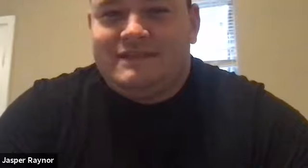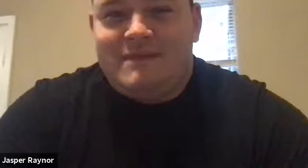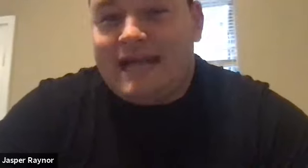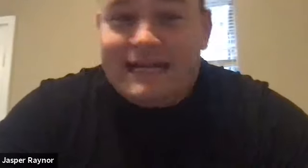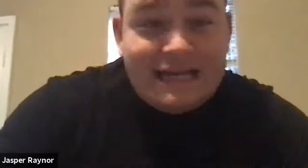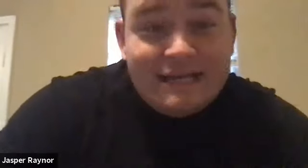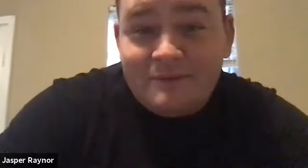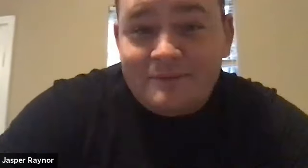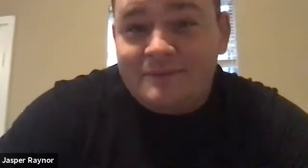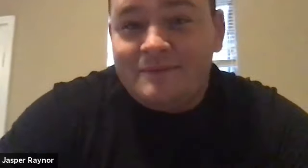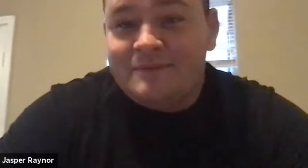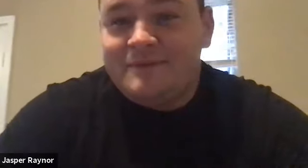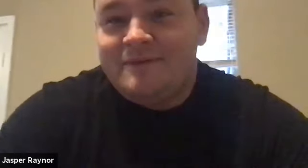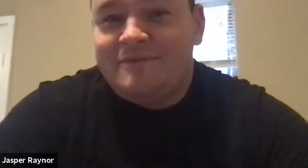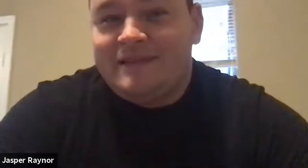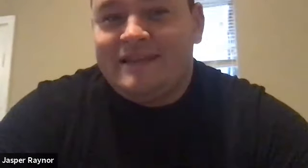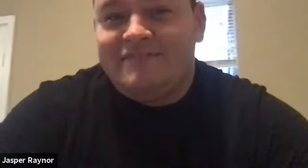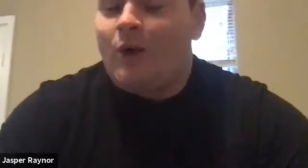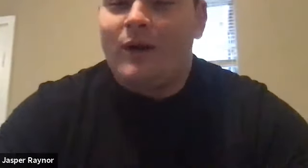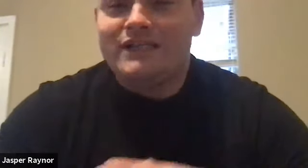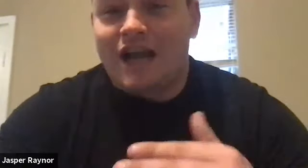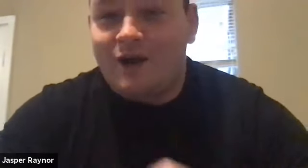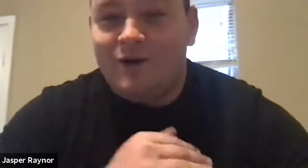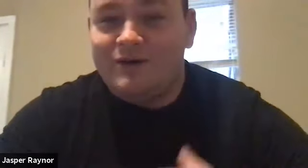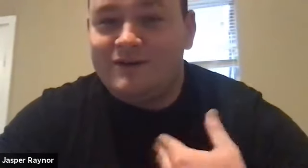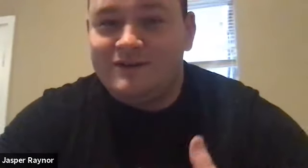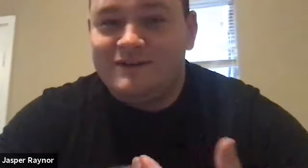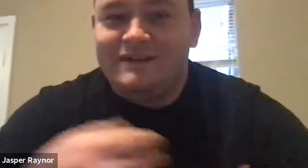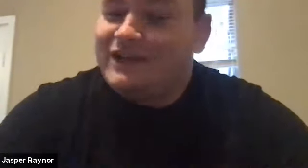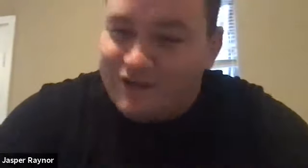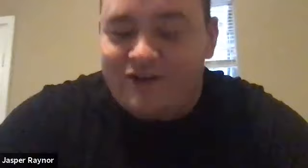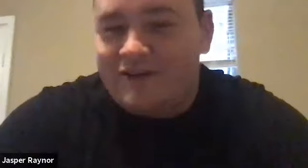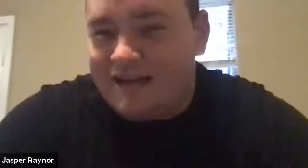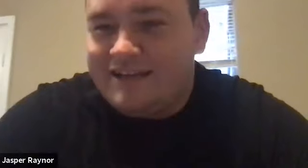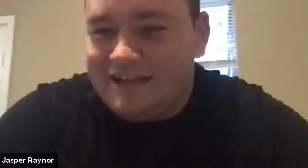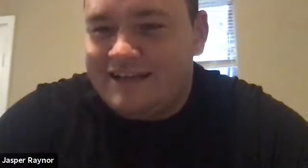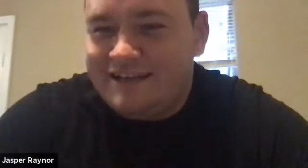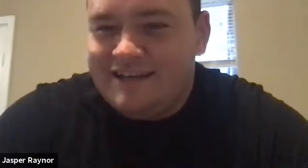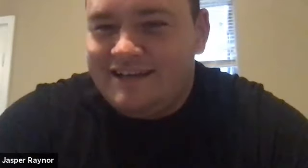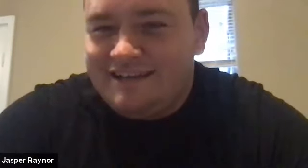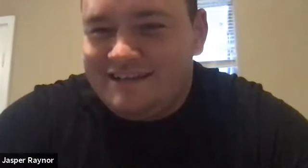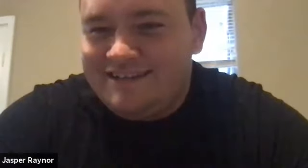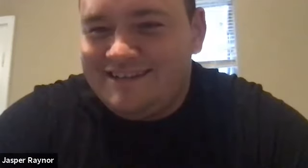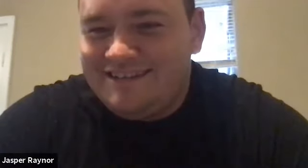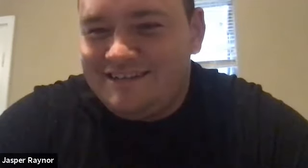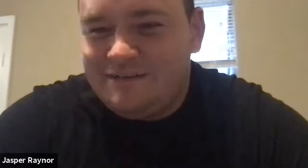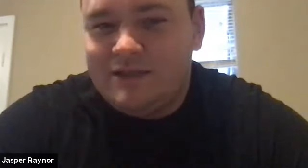Everybody got it down? It If I couldn't hurt. quiz y'all, You have new okay. people. We do,